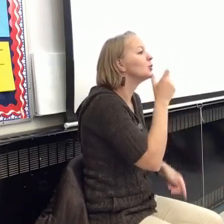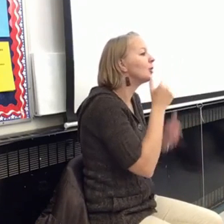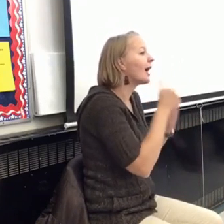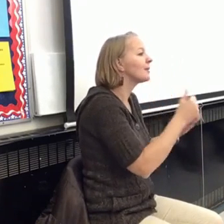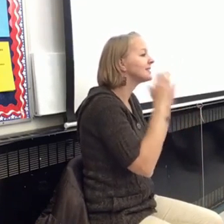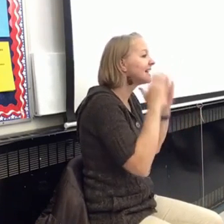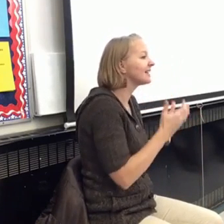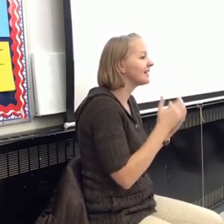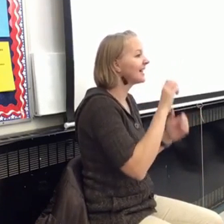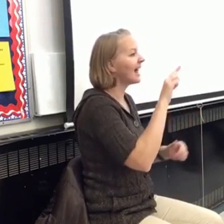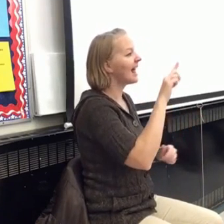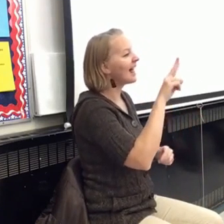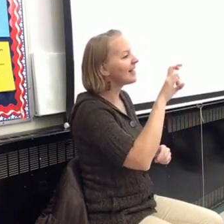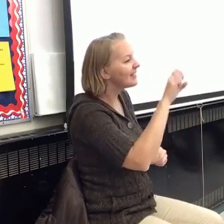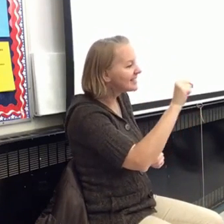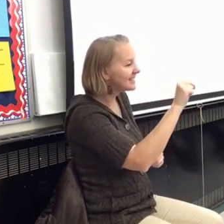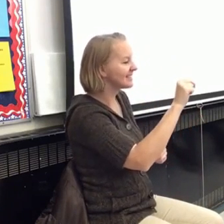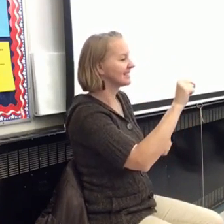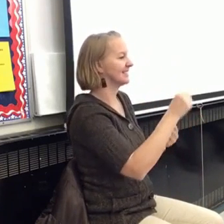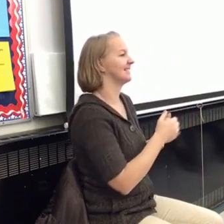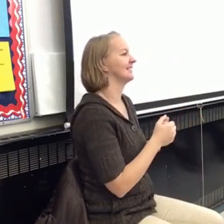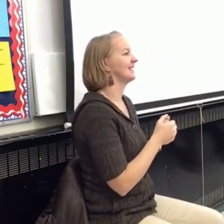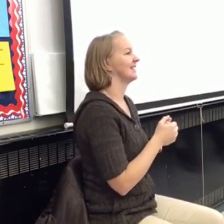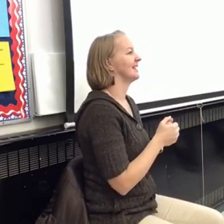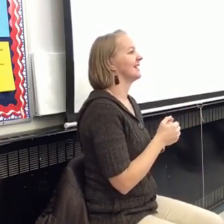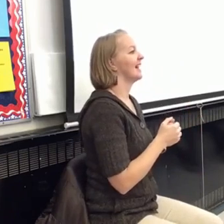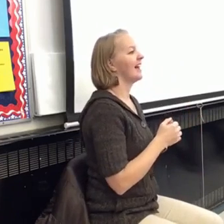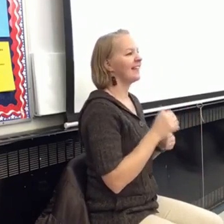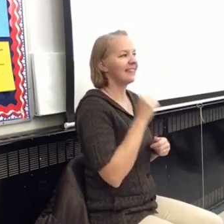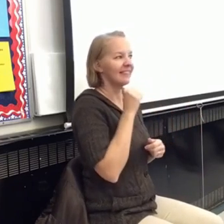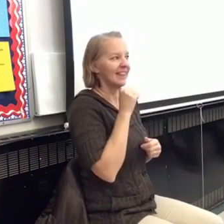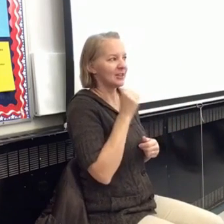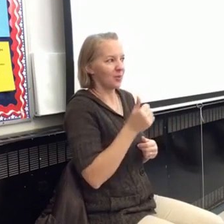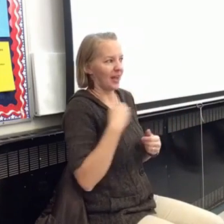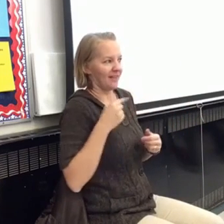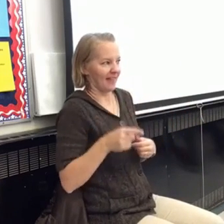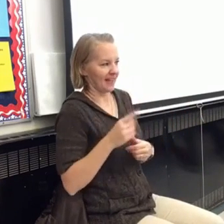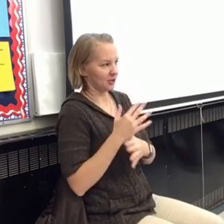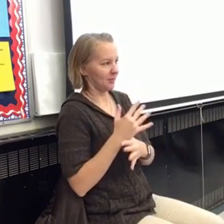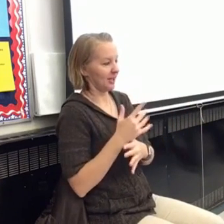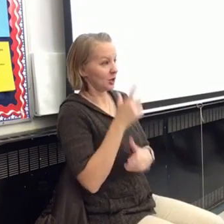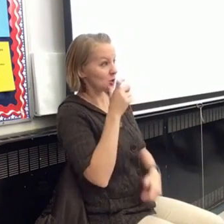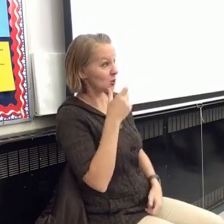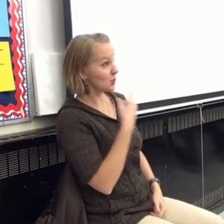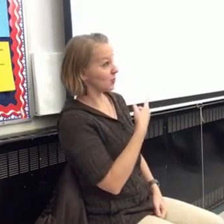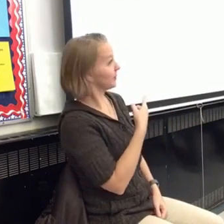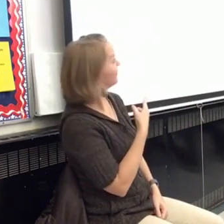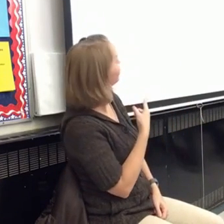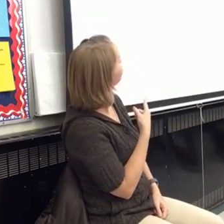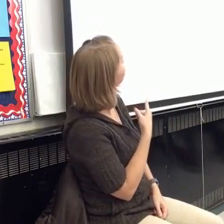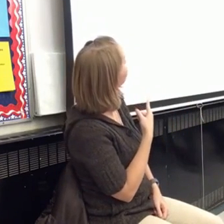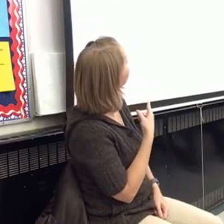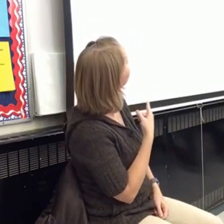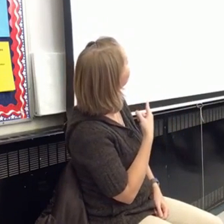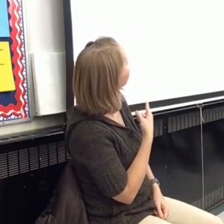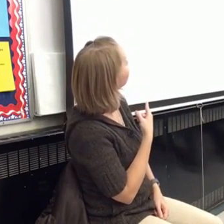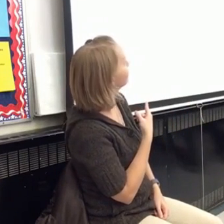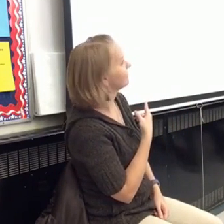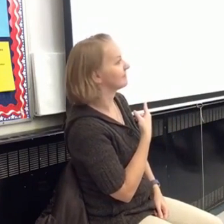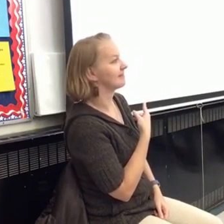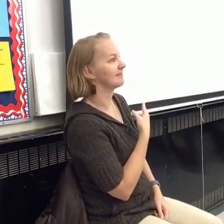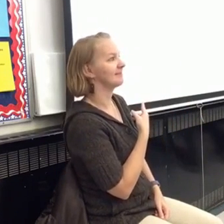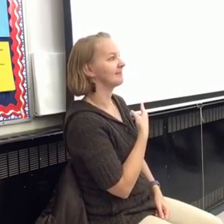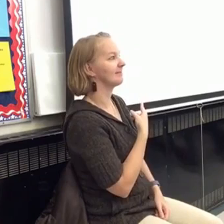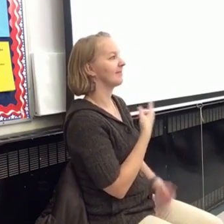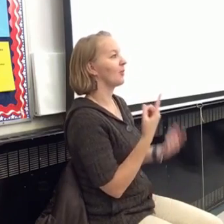Claus? Elves. The elves. Those elves do not exist in German. Instead, this guy exists in Germany. And here's